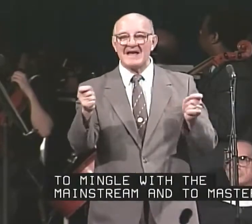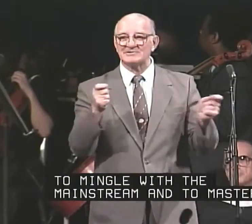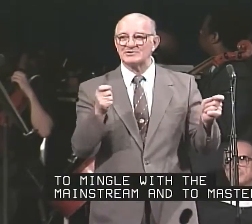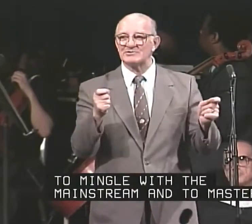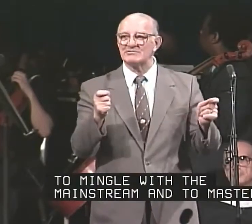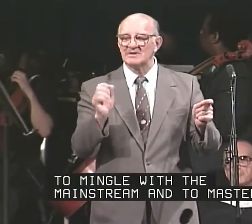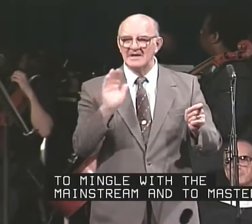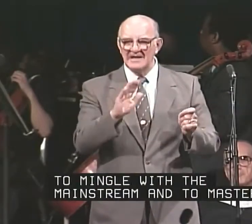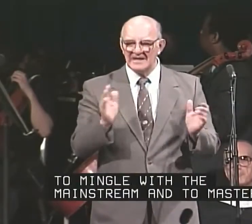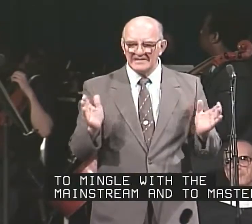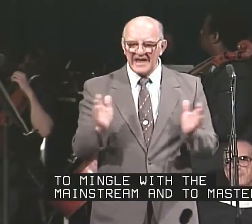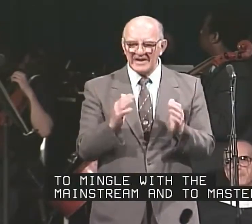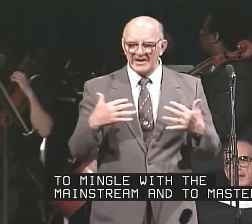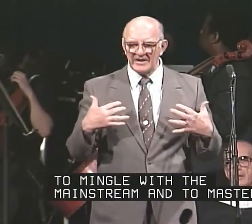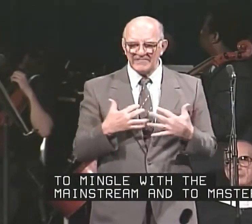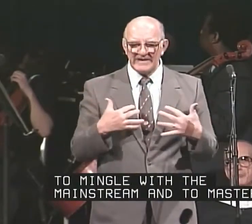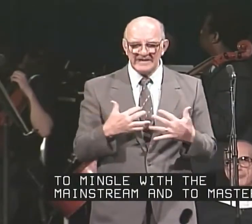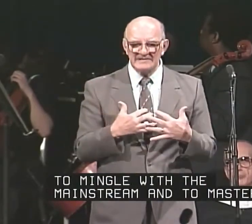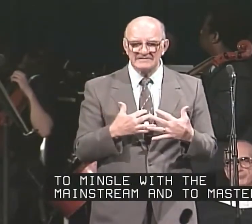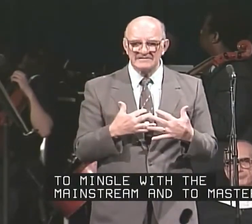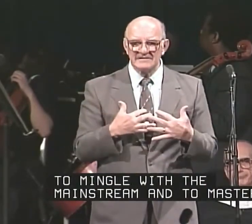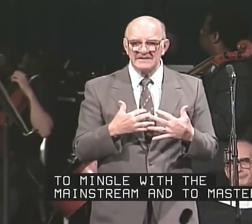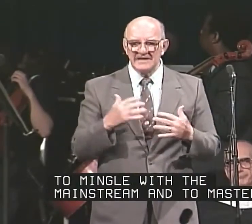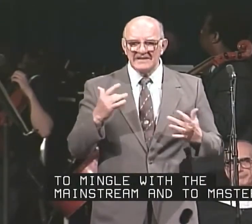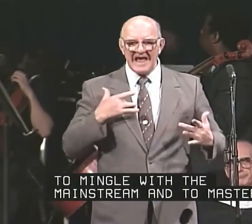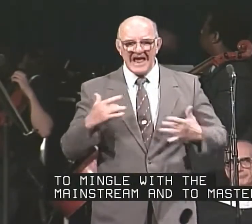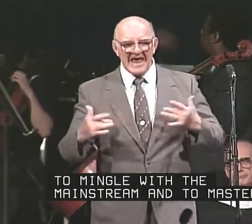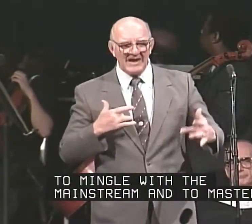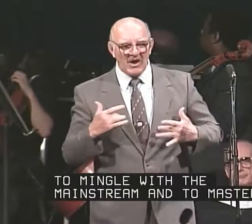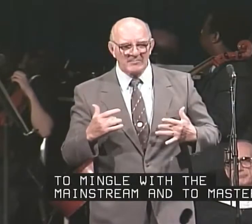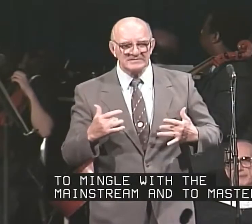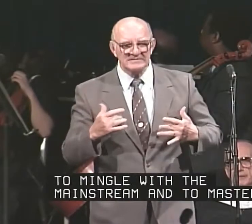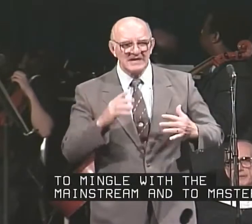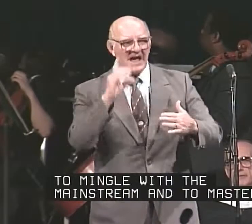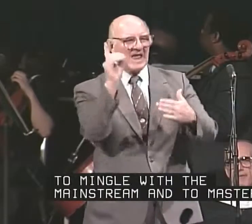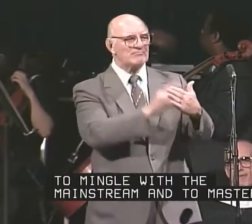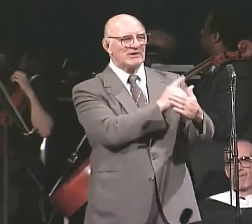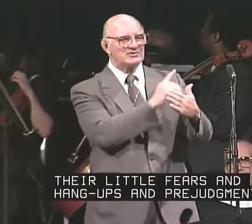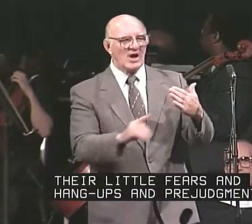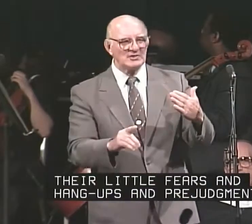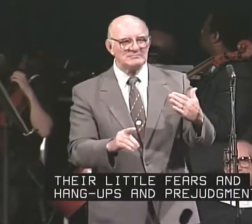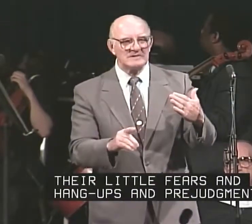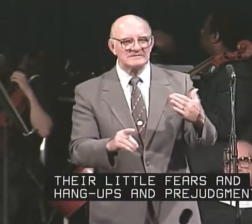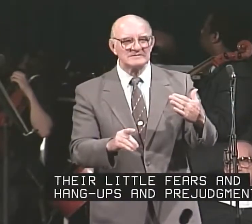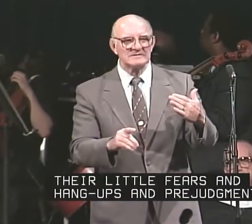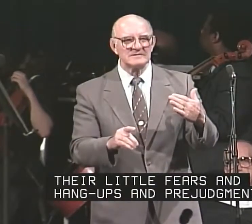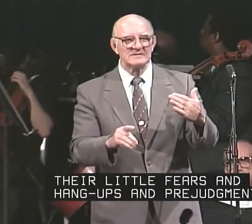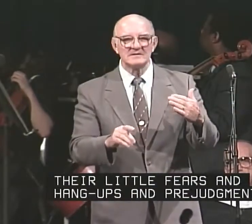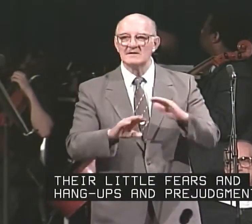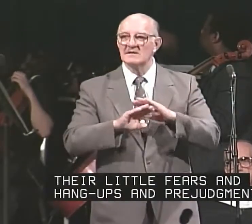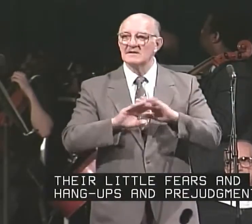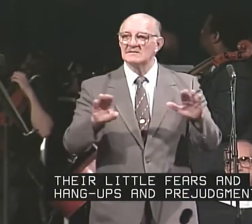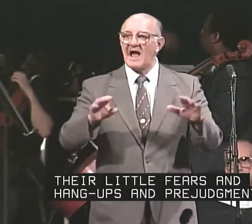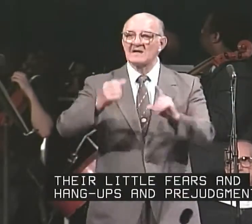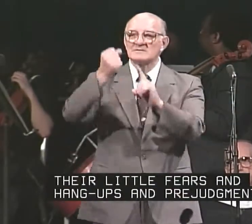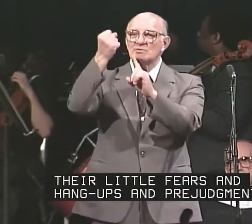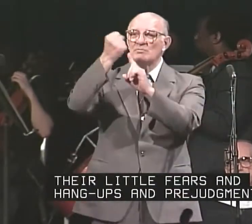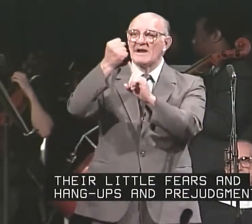master the little fears, the hang-ups, and prejudgments, not to be